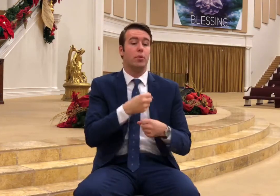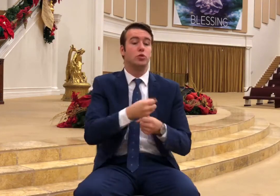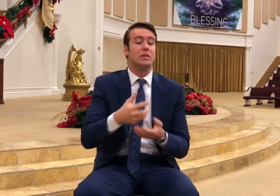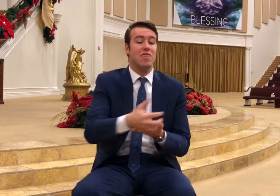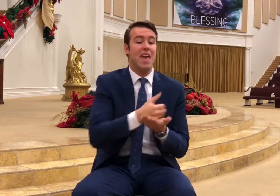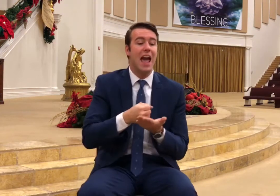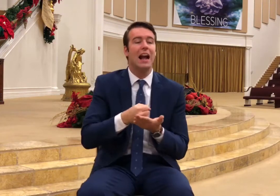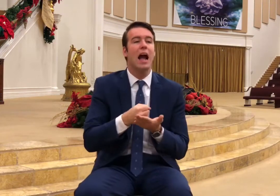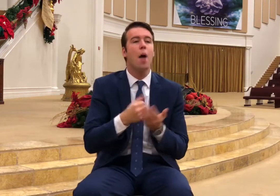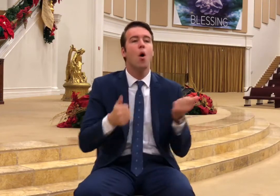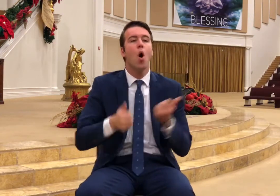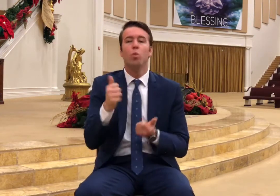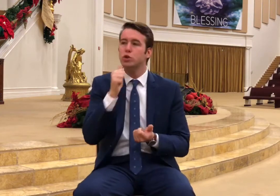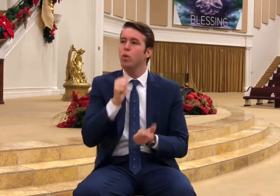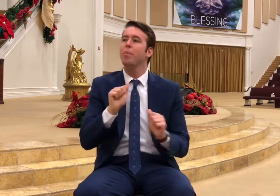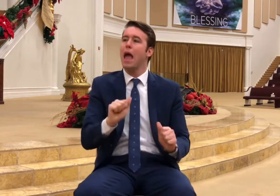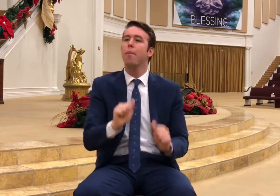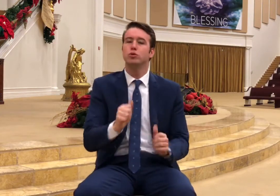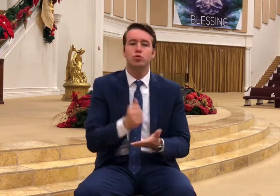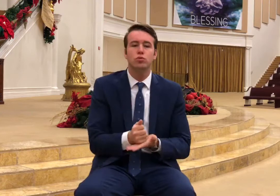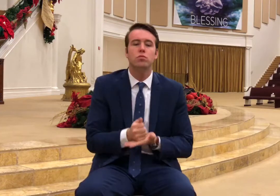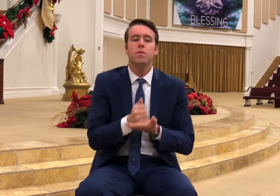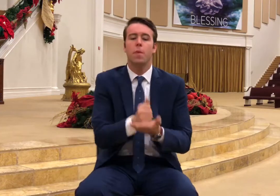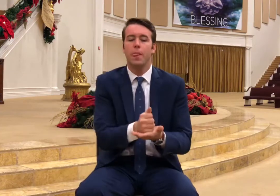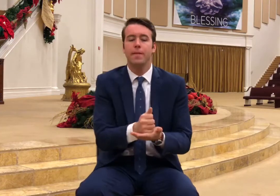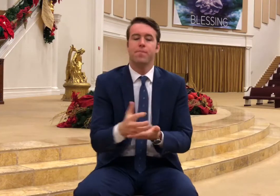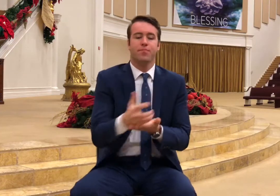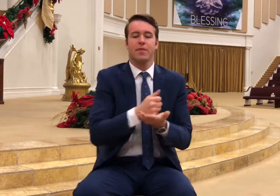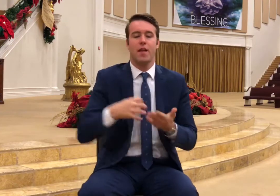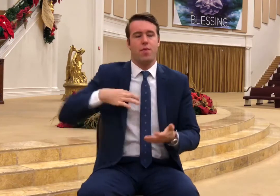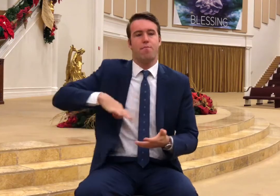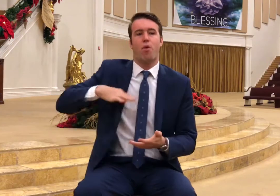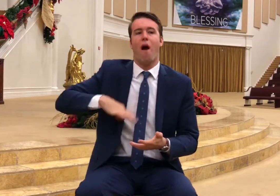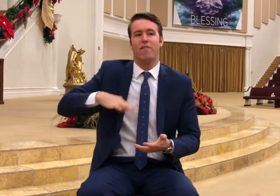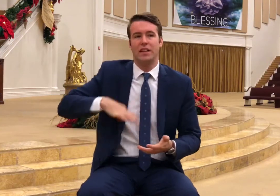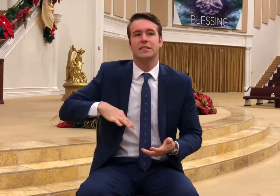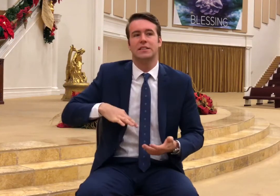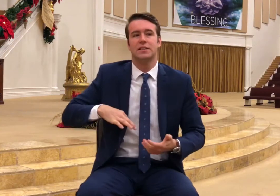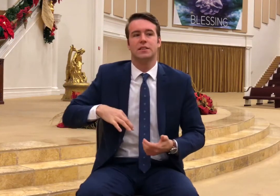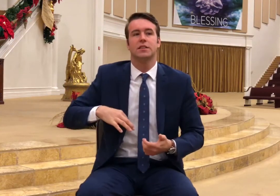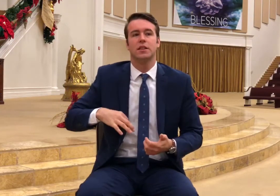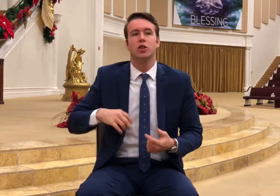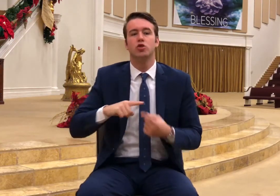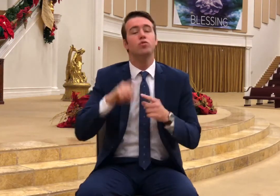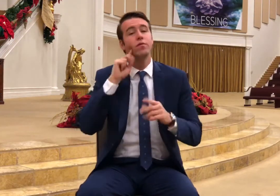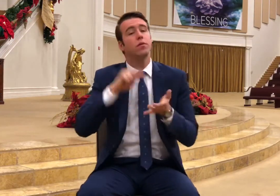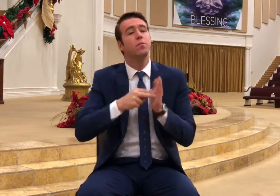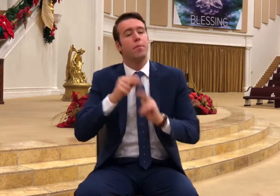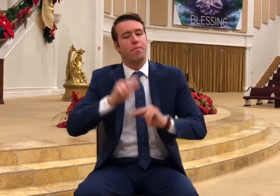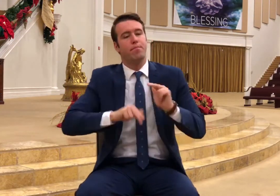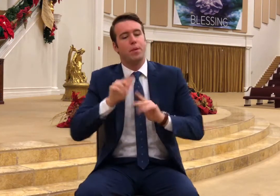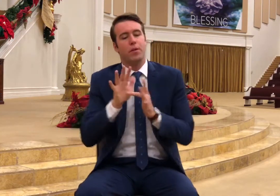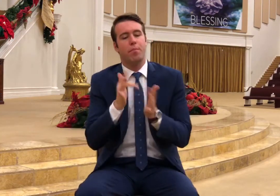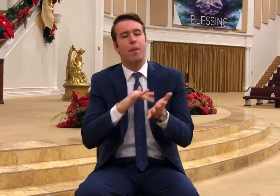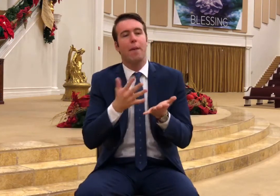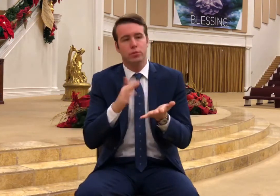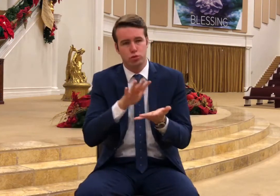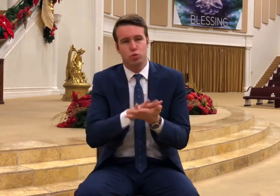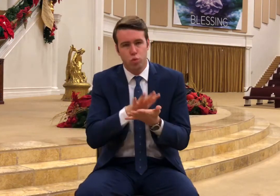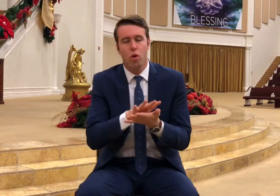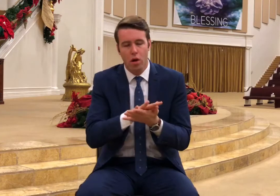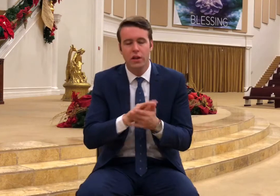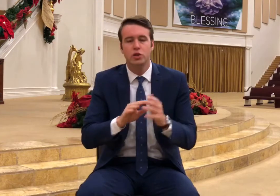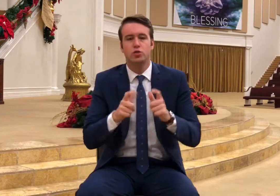income that we'll be able to take the profits of the produce that is raised here to build a Bible school, expand the churches,